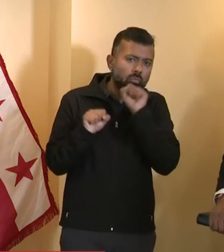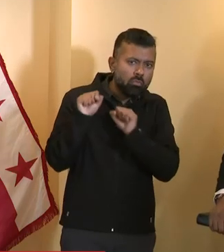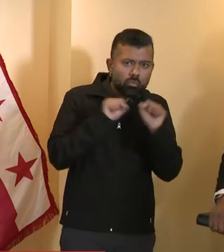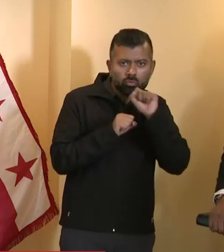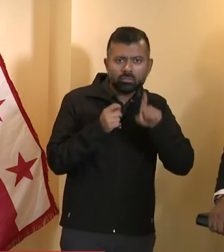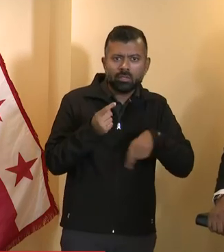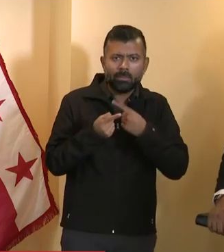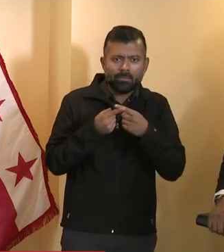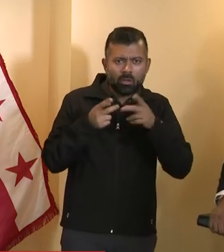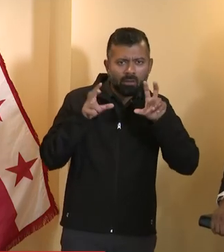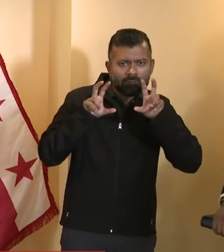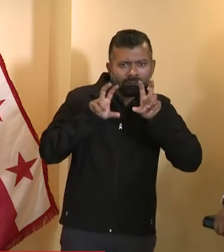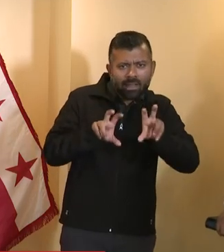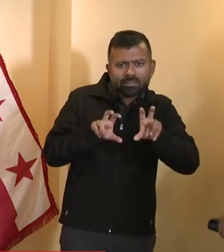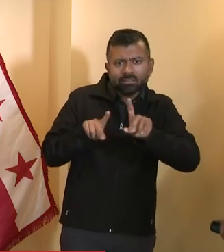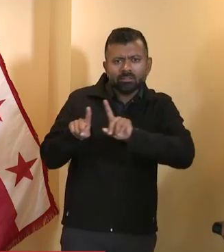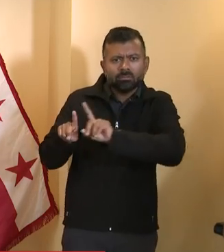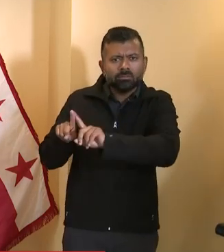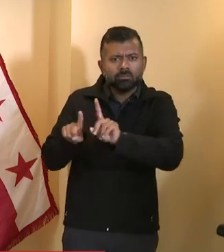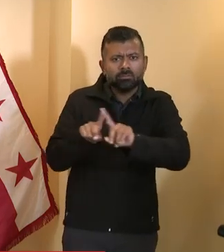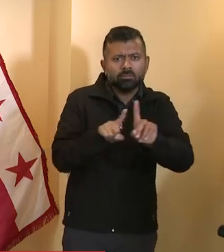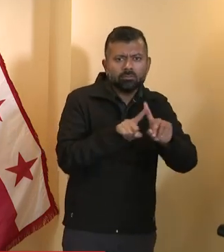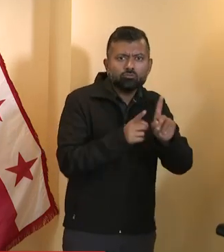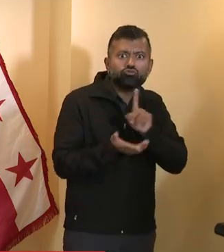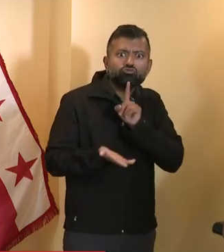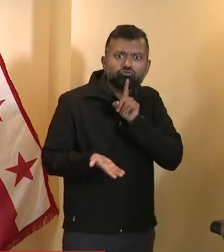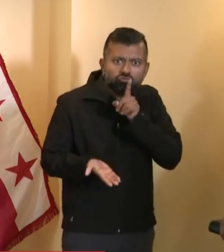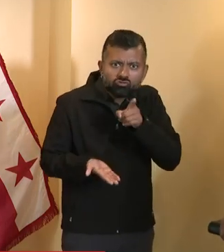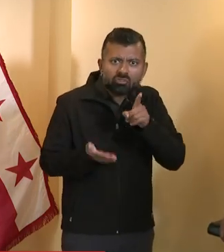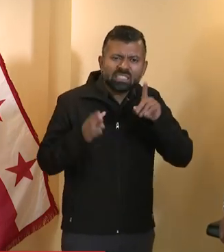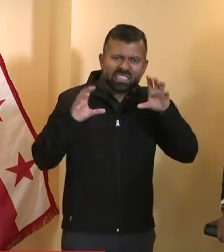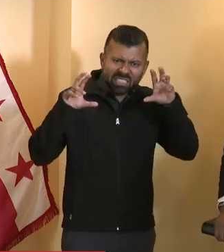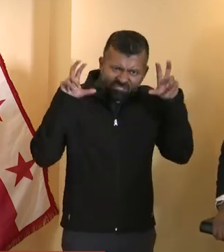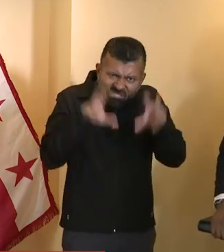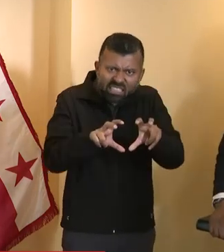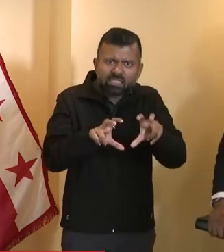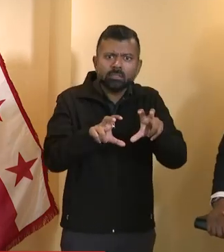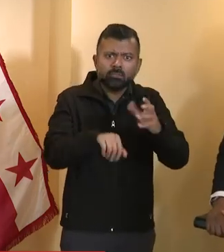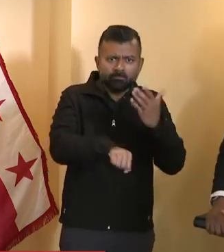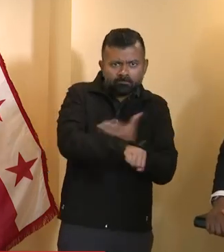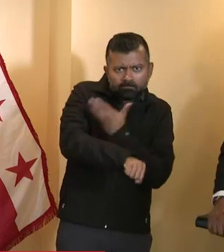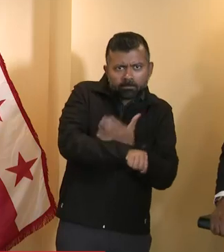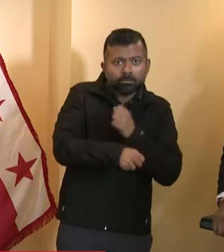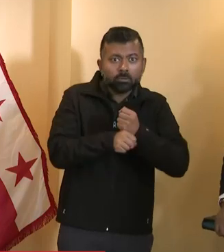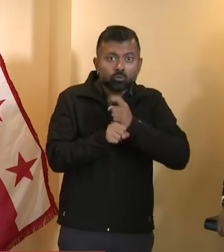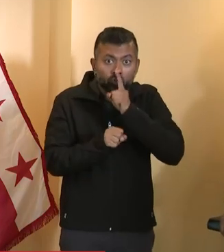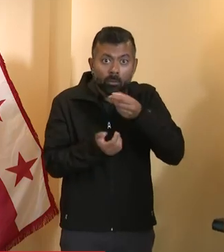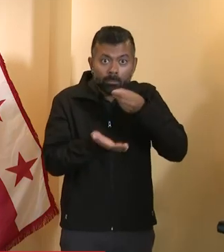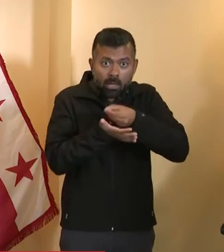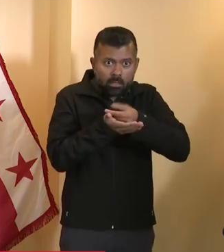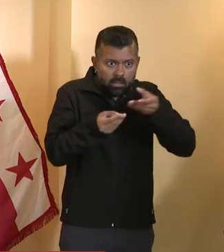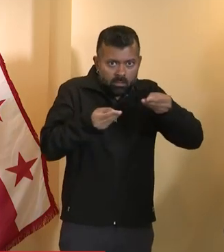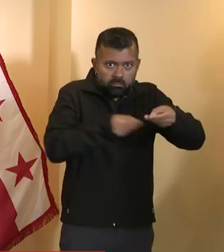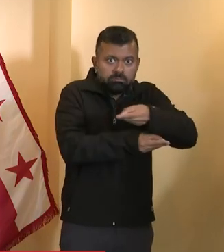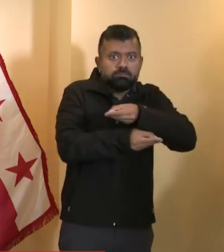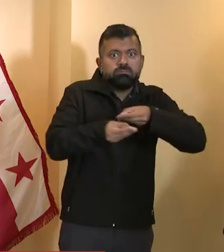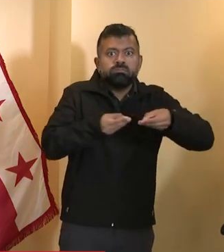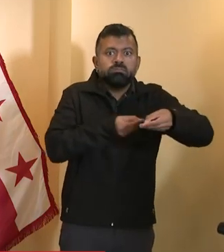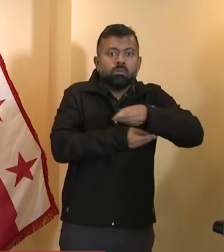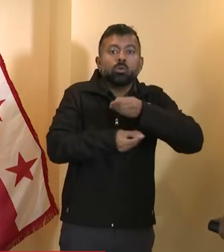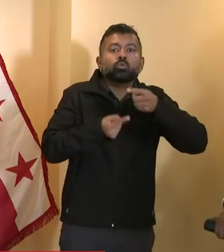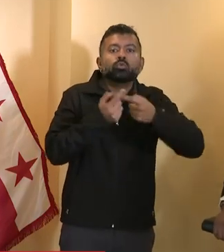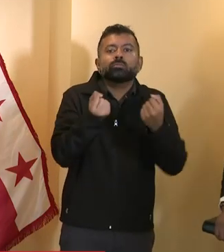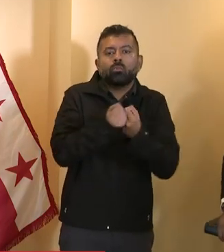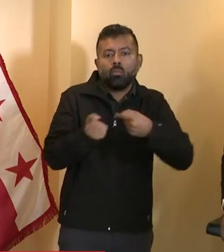are catalytic, that create additional dollars, not take additional dollars. And sometimes that's a hard concept